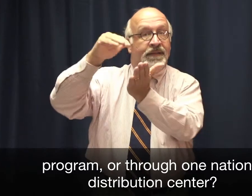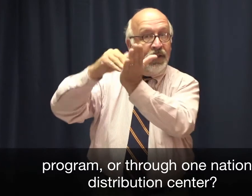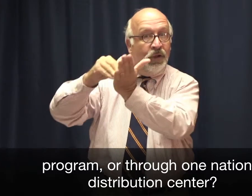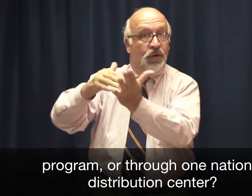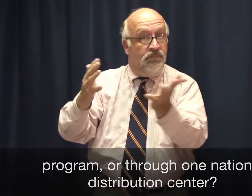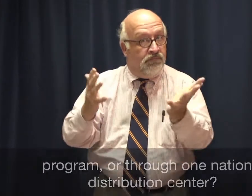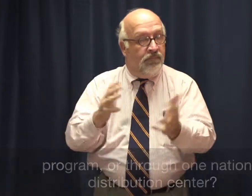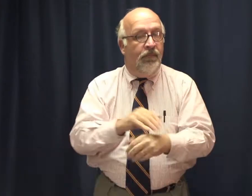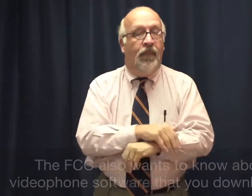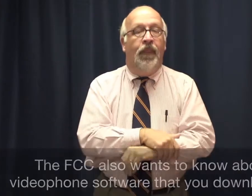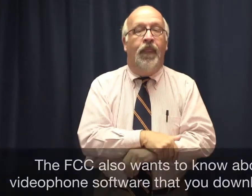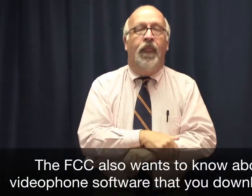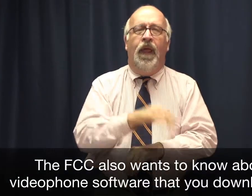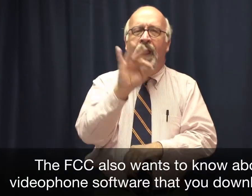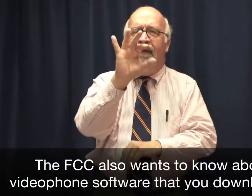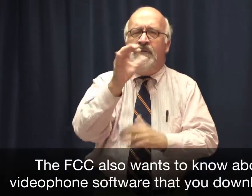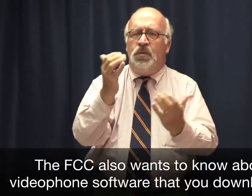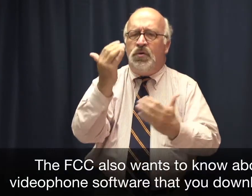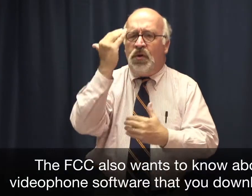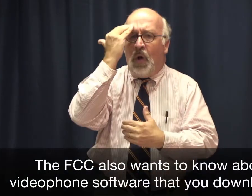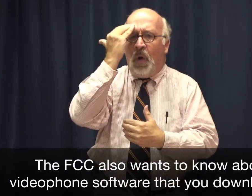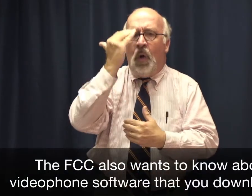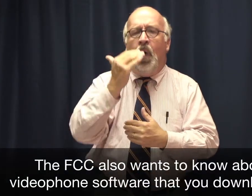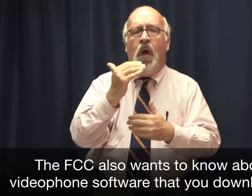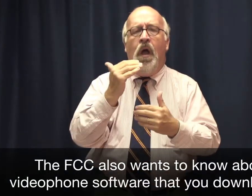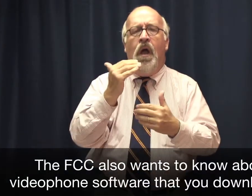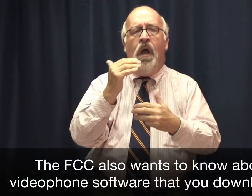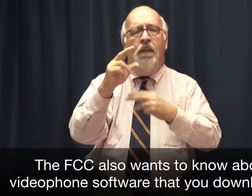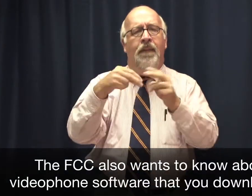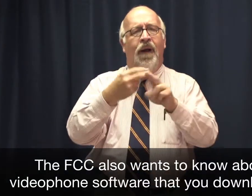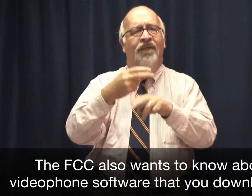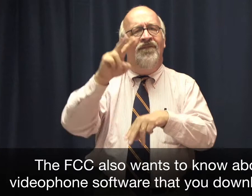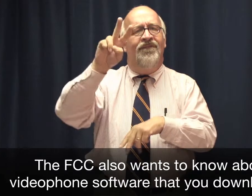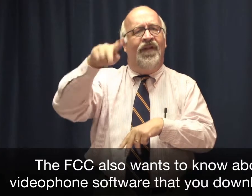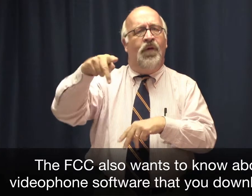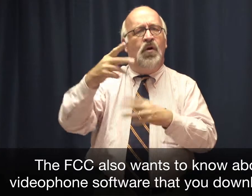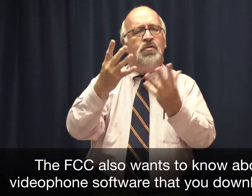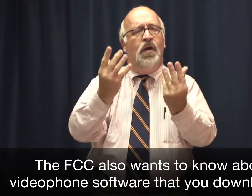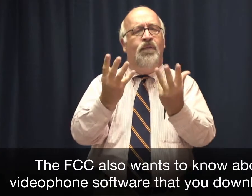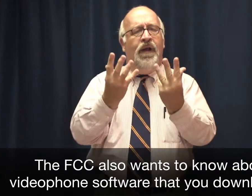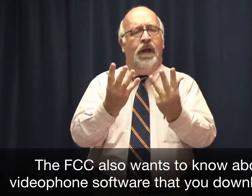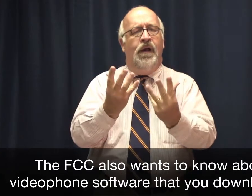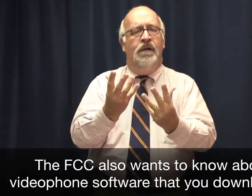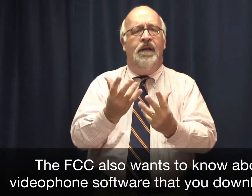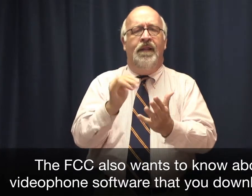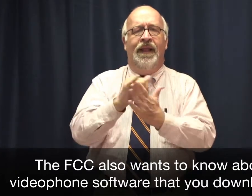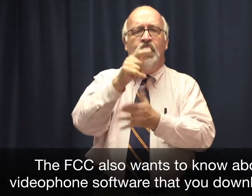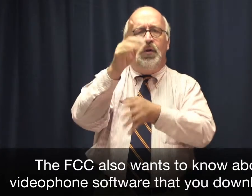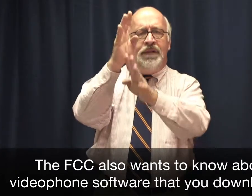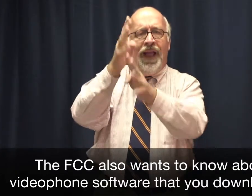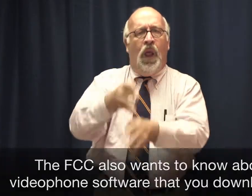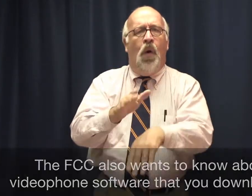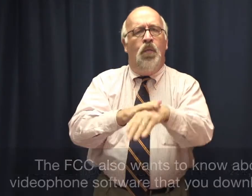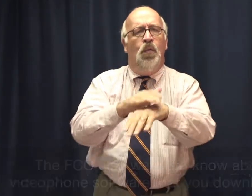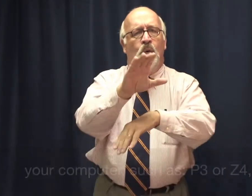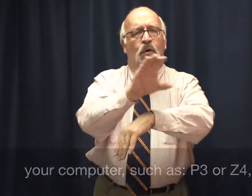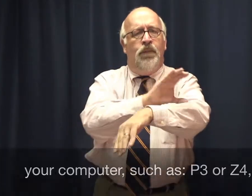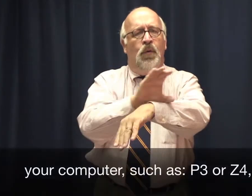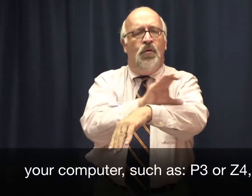national distribution center? The FCC also wants to know about video phone software that you download on your